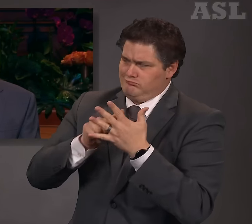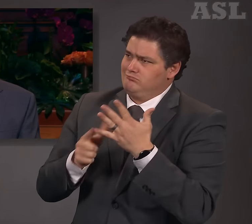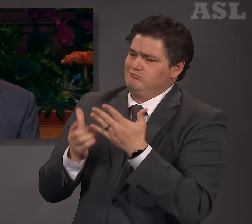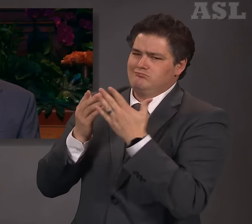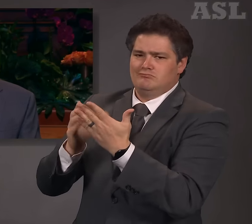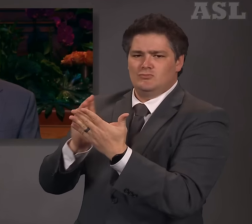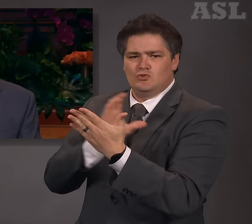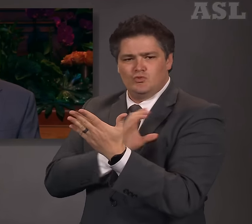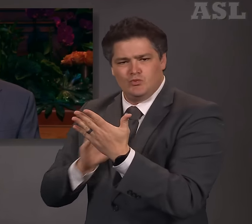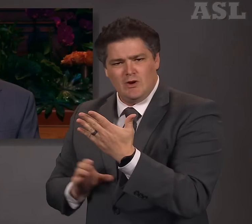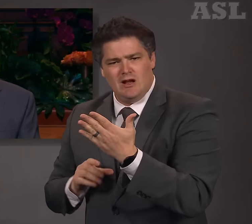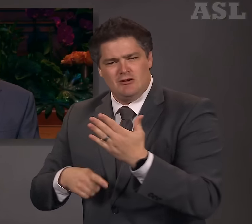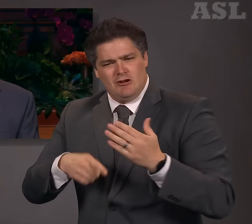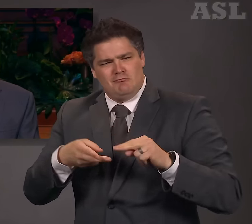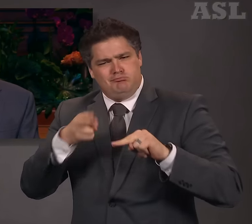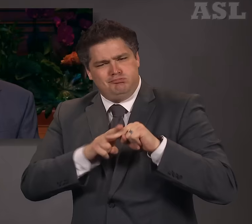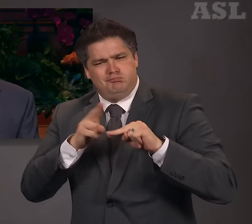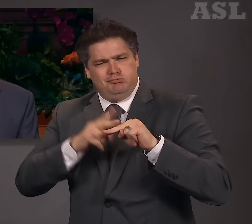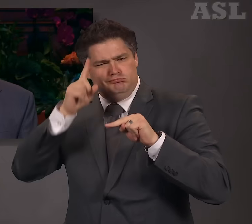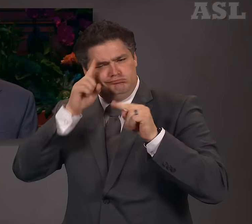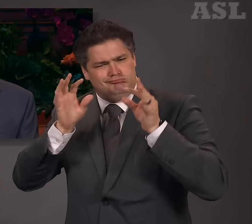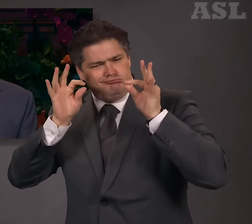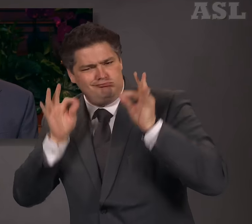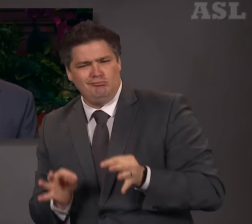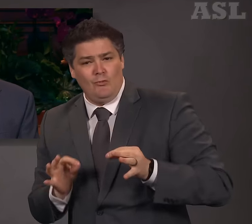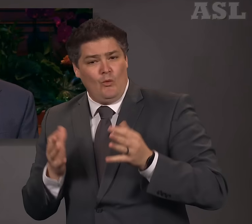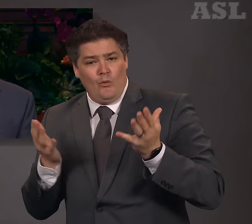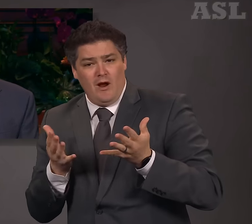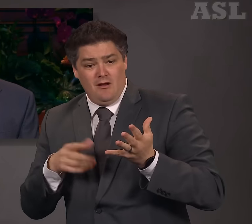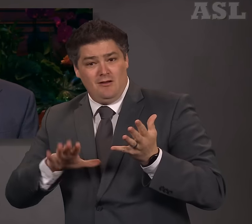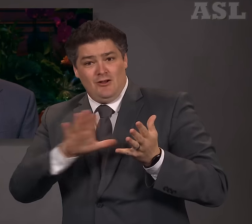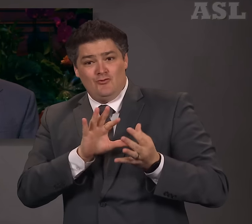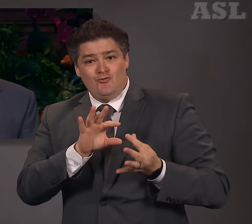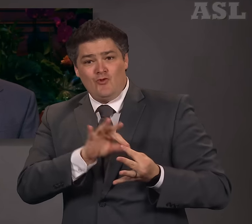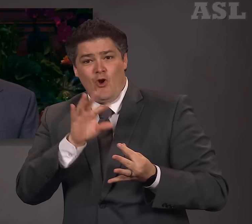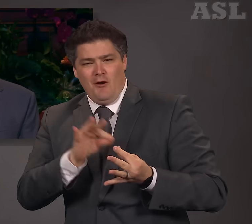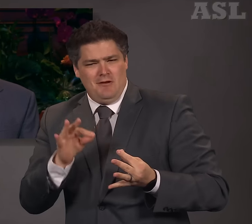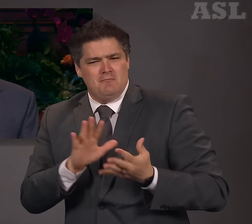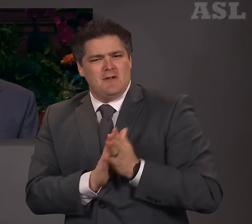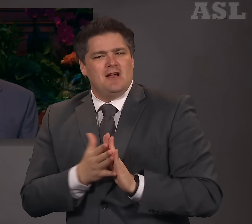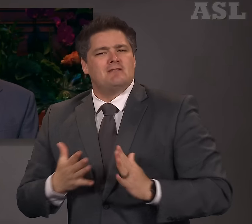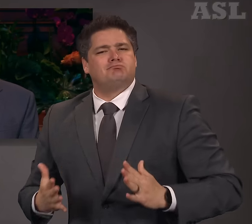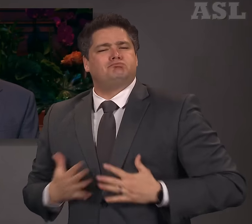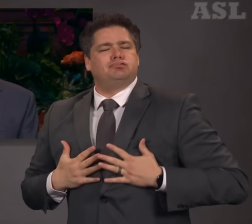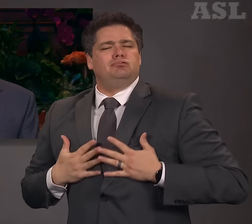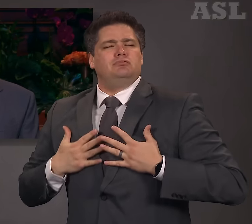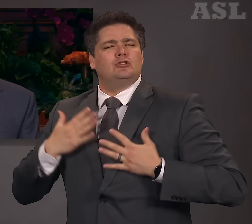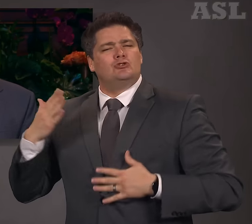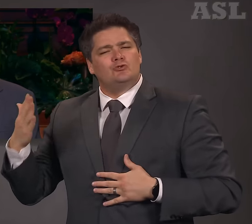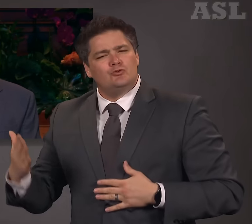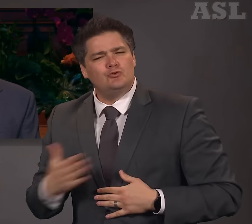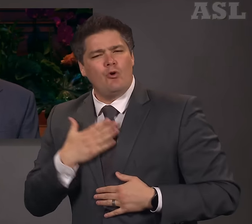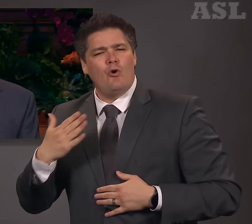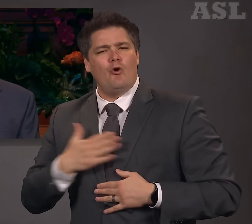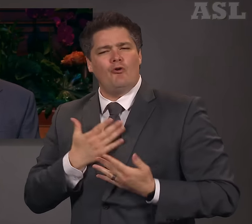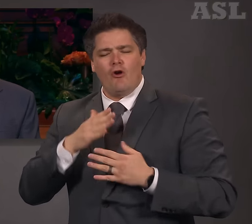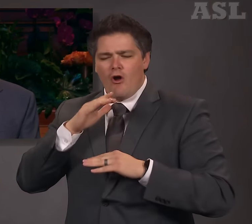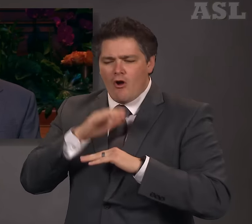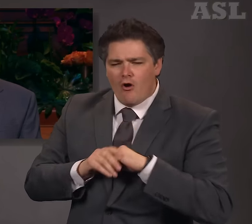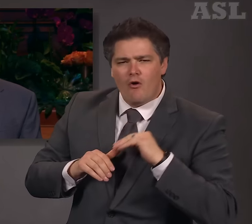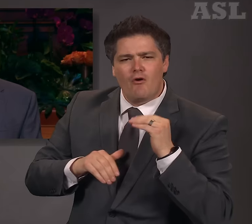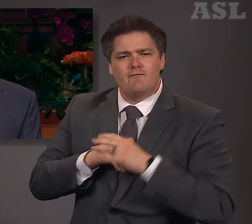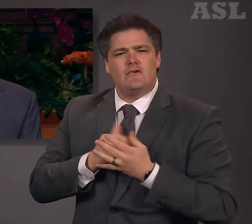humility, and firmer in the faith of Christ, unto the filling their souls with joy and